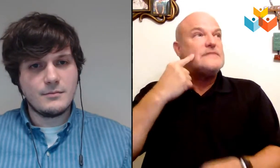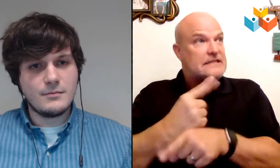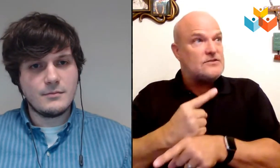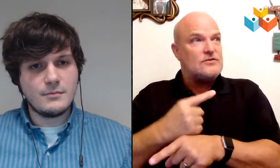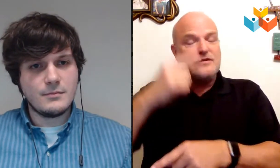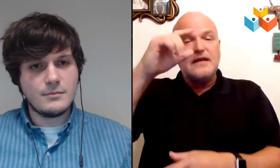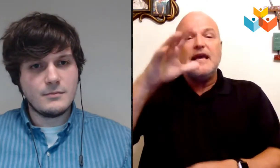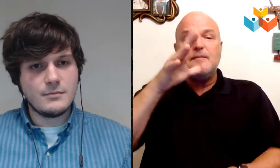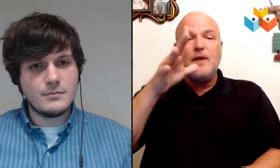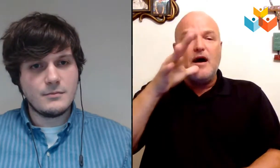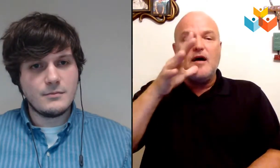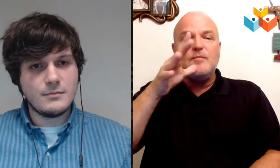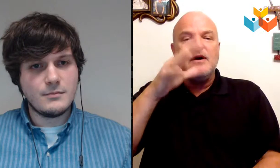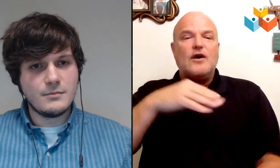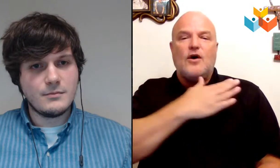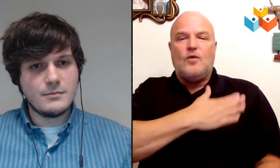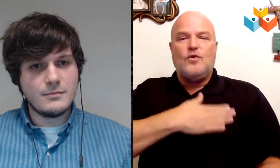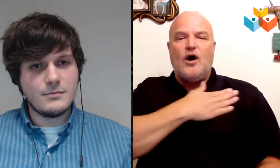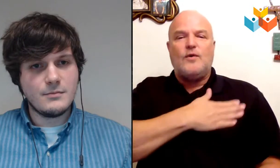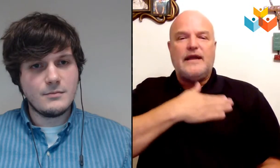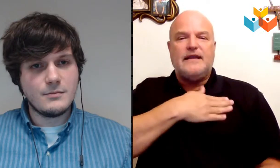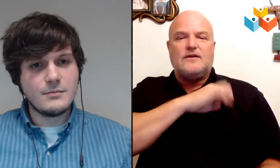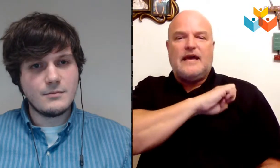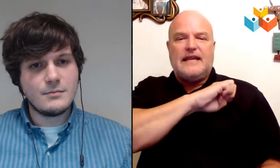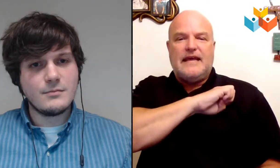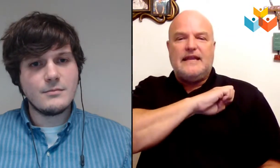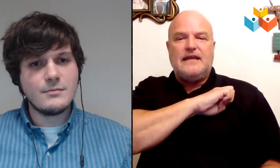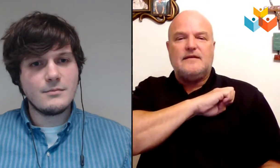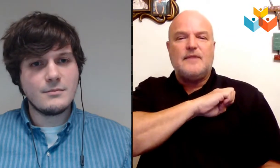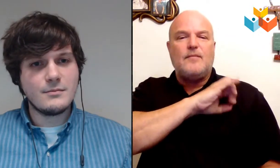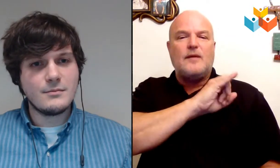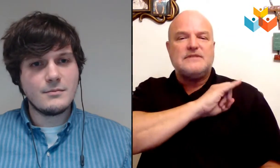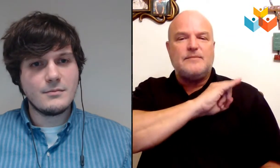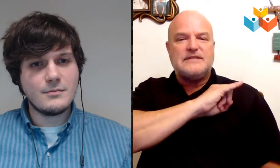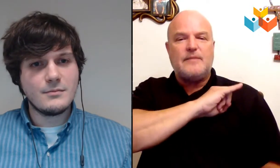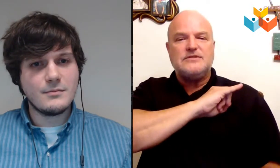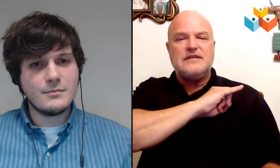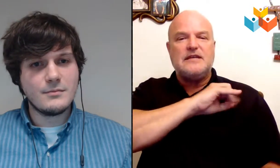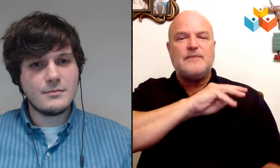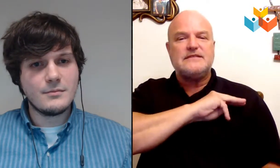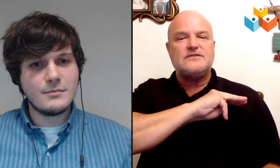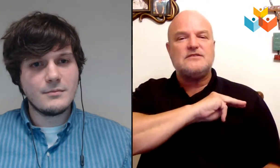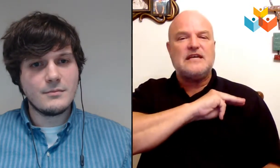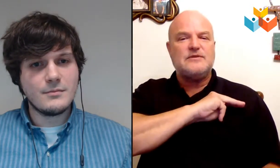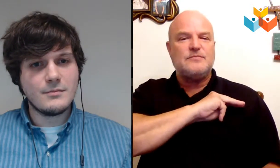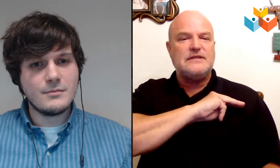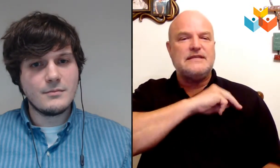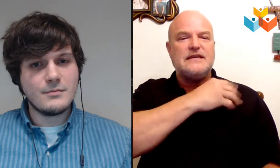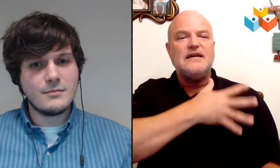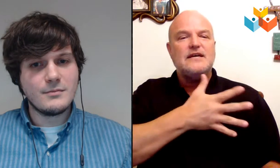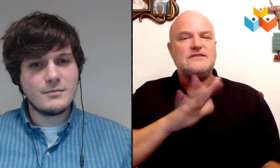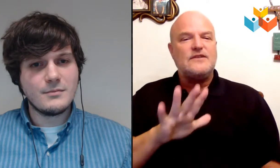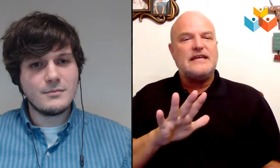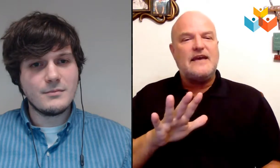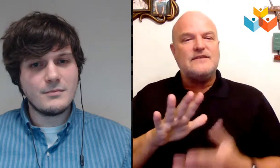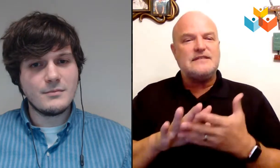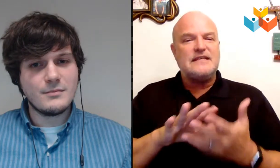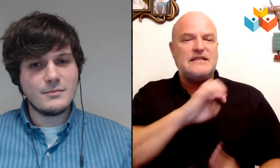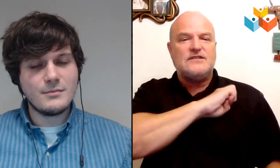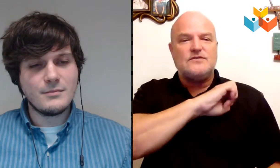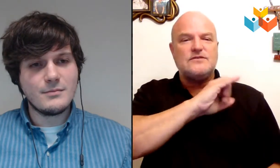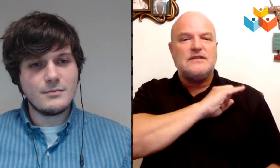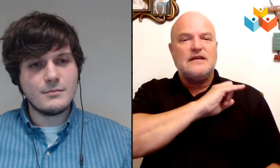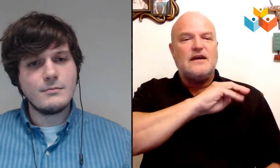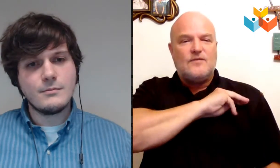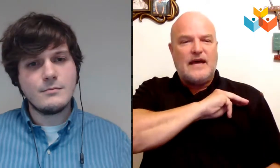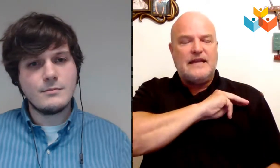my sister and mom were all right here. Had Eddie, my mom's name is Imogene, and my sister's name is Melinda. So they gave us